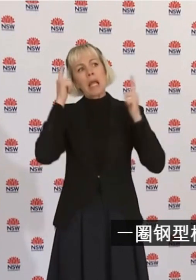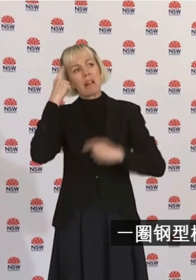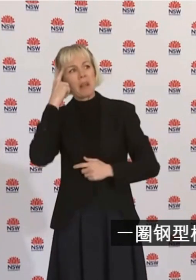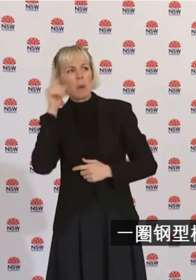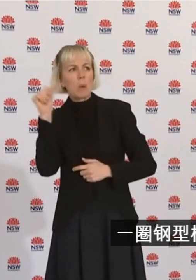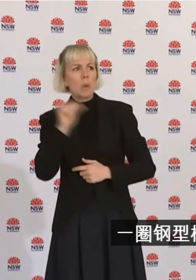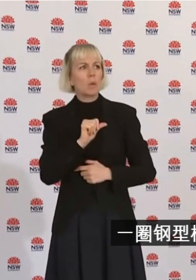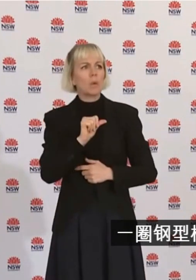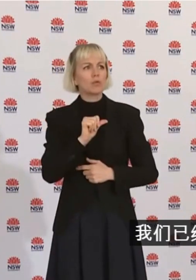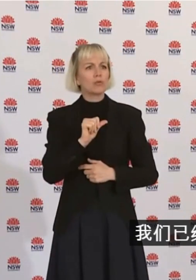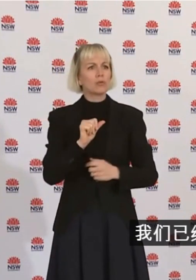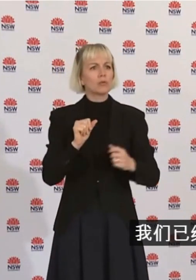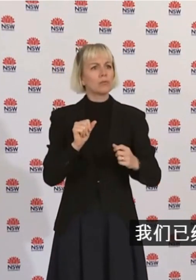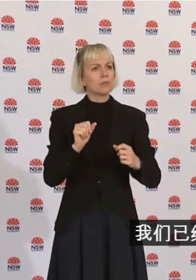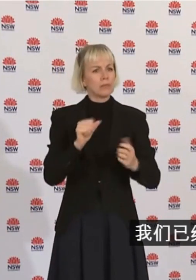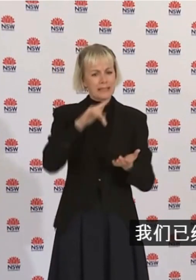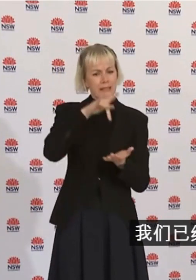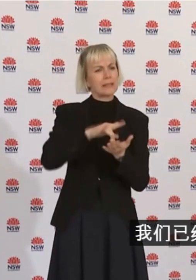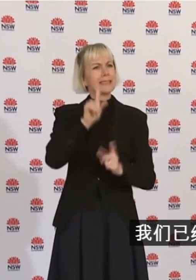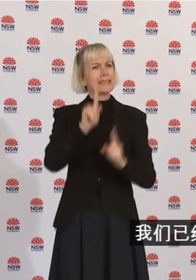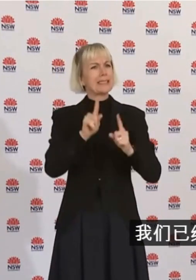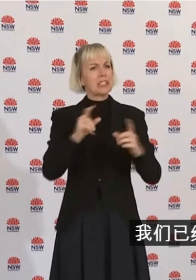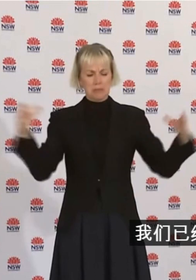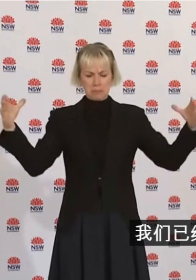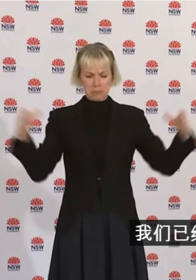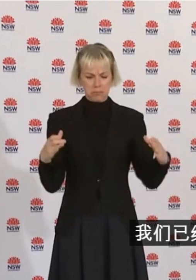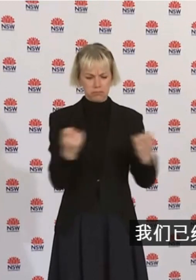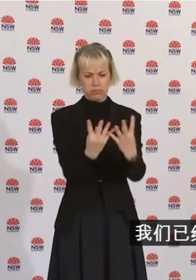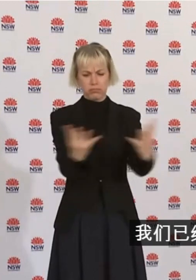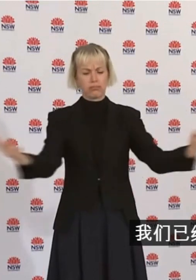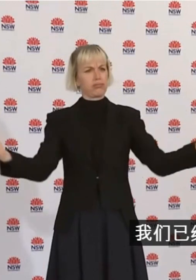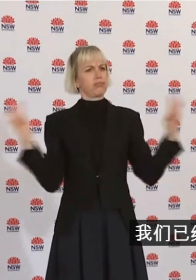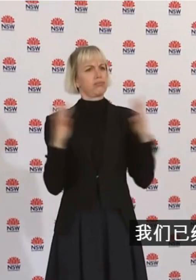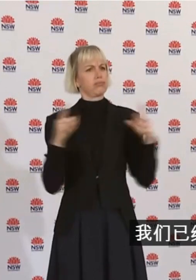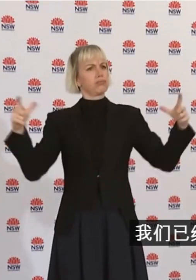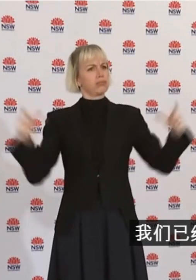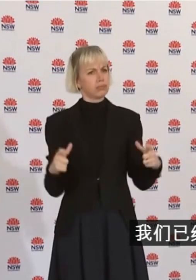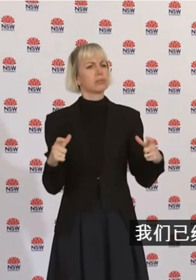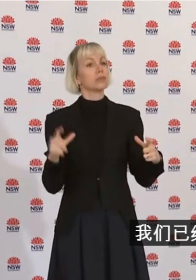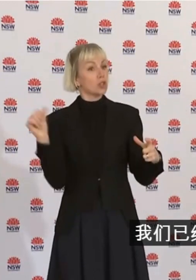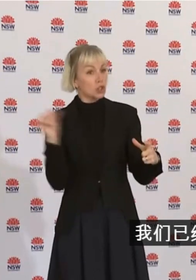as being the appropriate approach. We already have